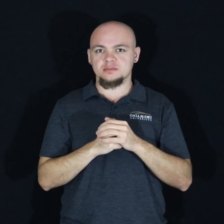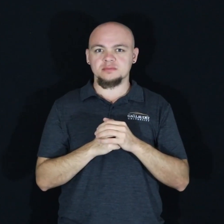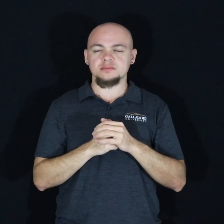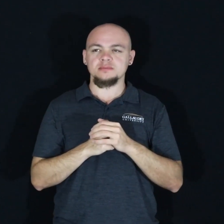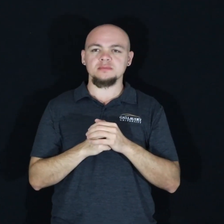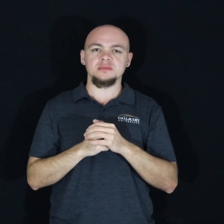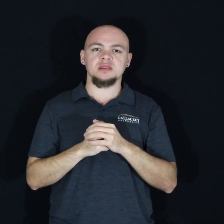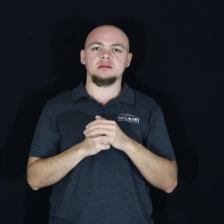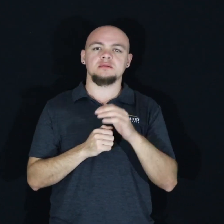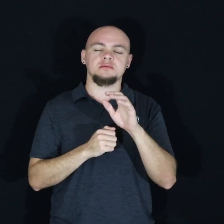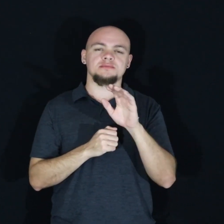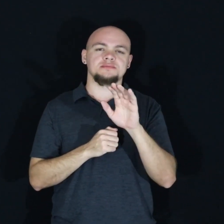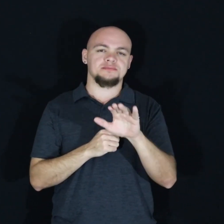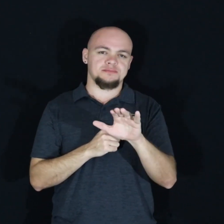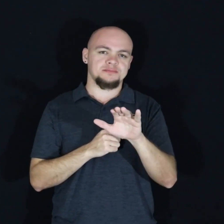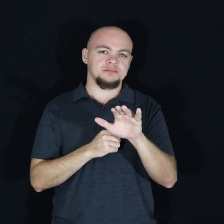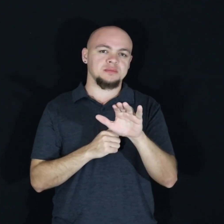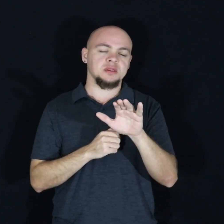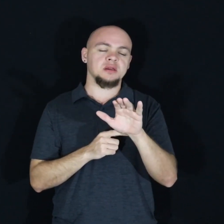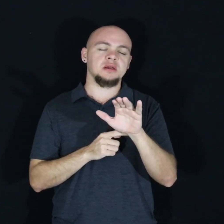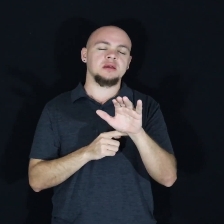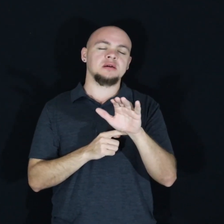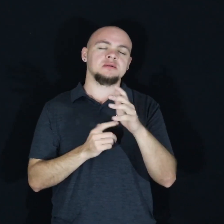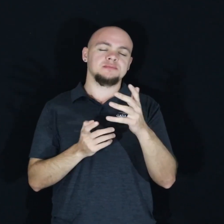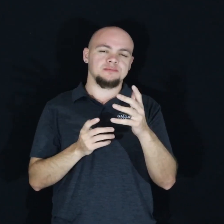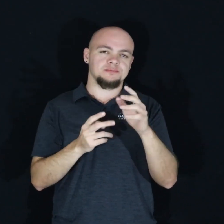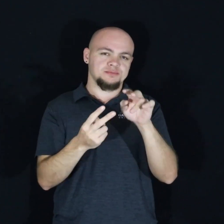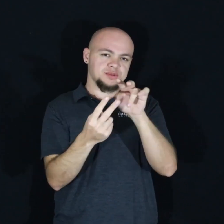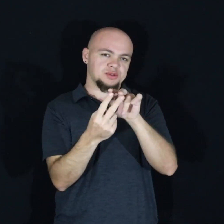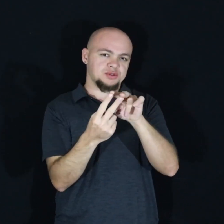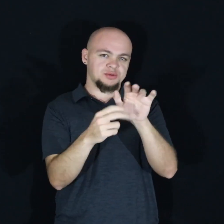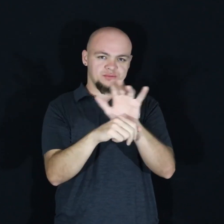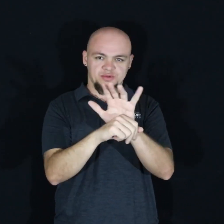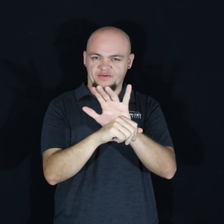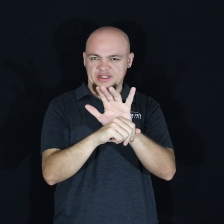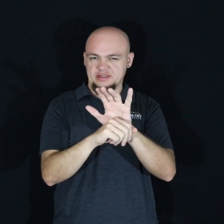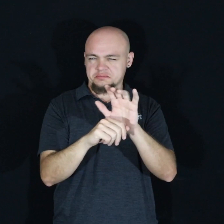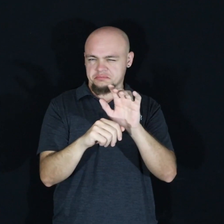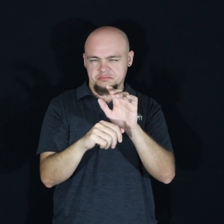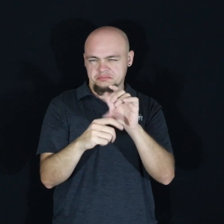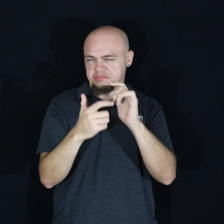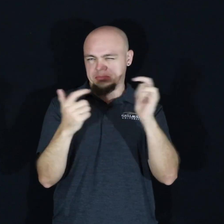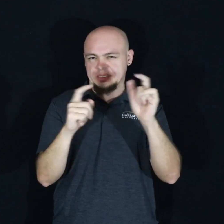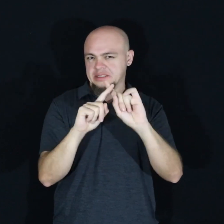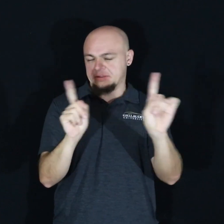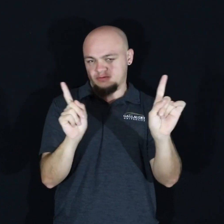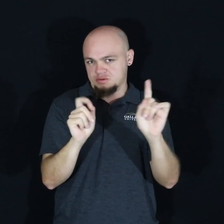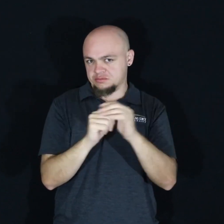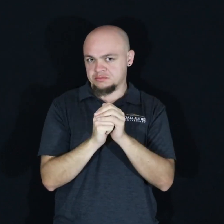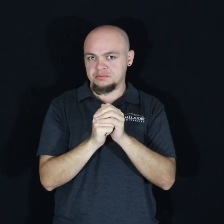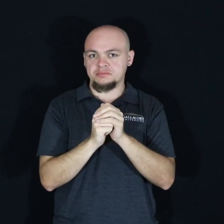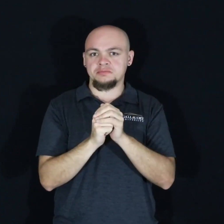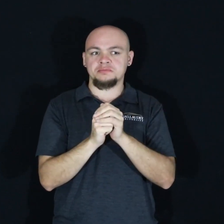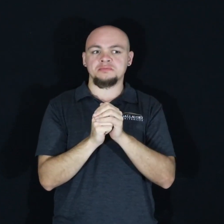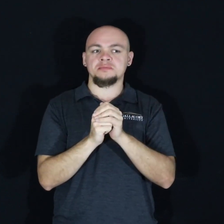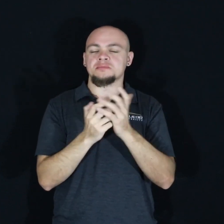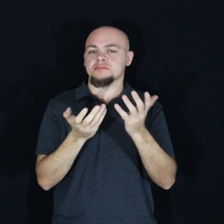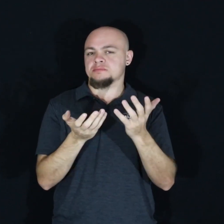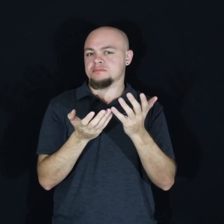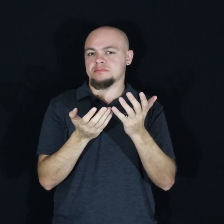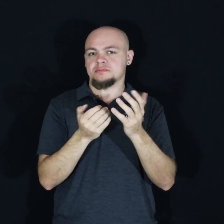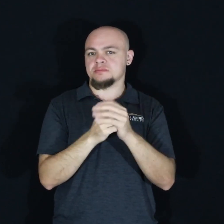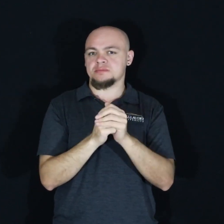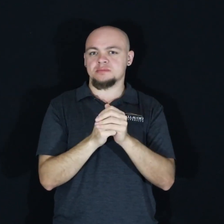Now, there's a big difference between these two movies, a couple of really big differences between The Wizard of Oz and all the movies we watch today. One is there's very